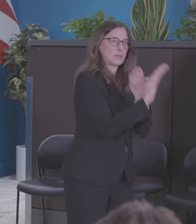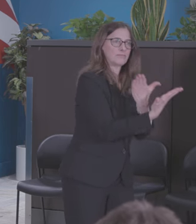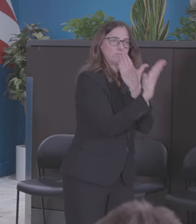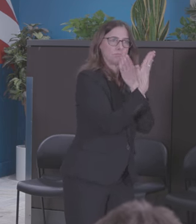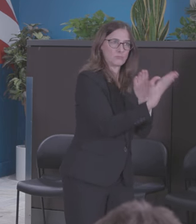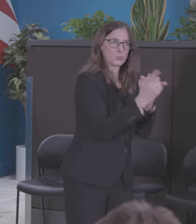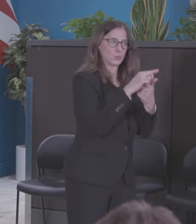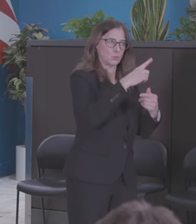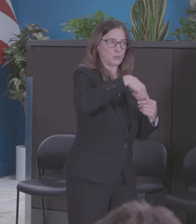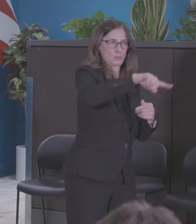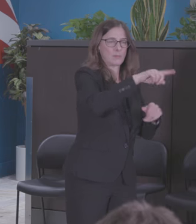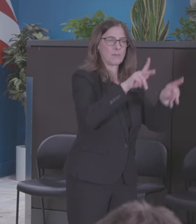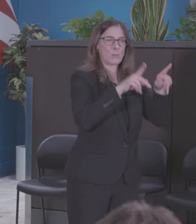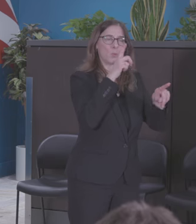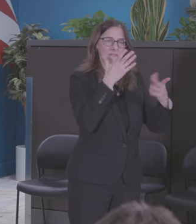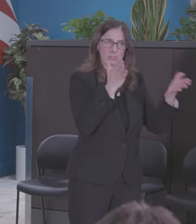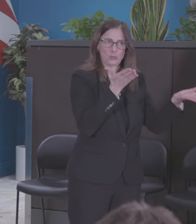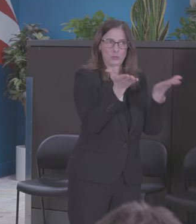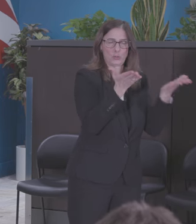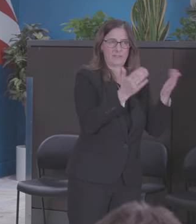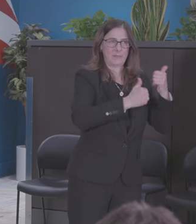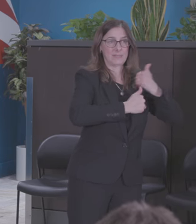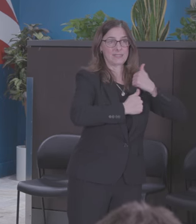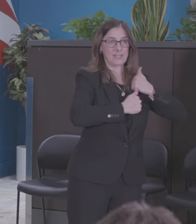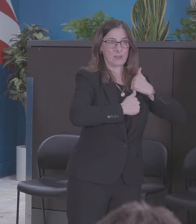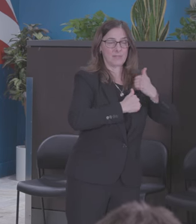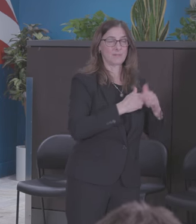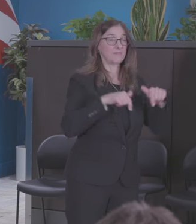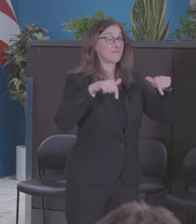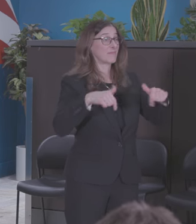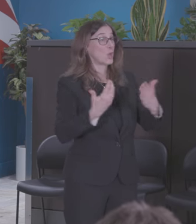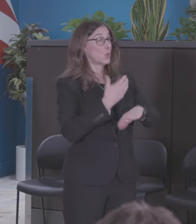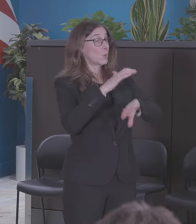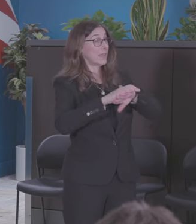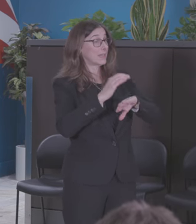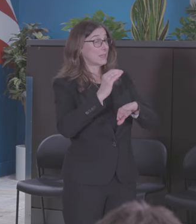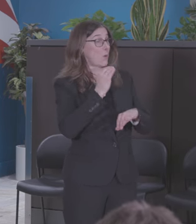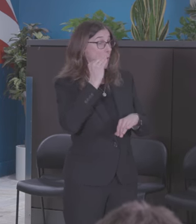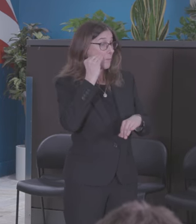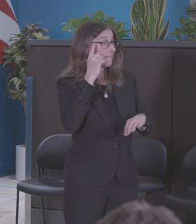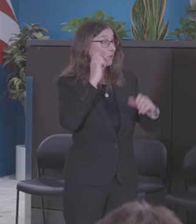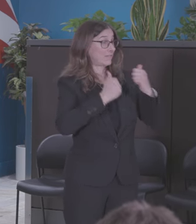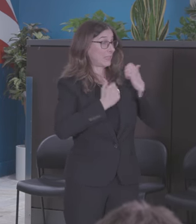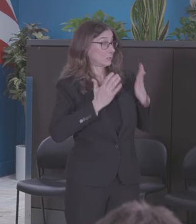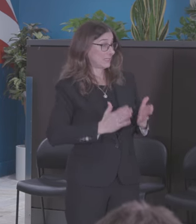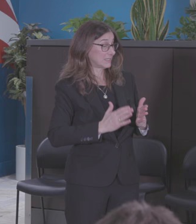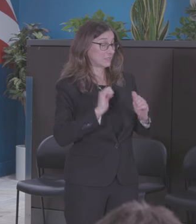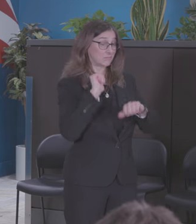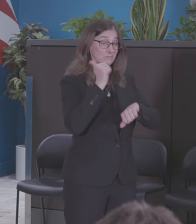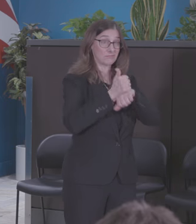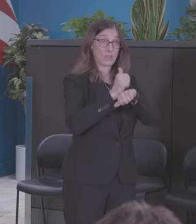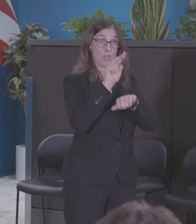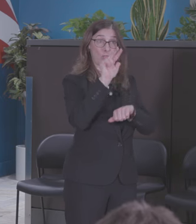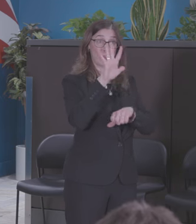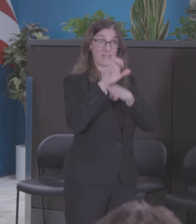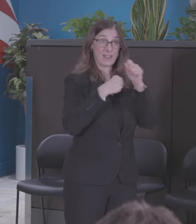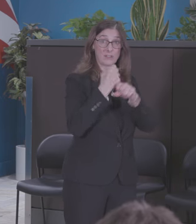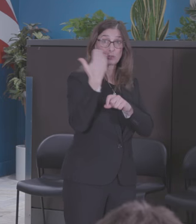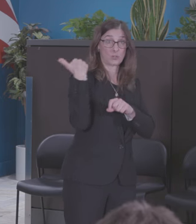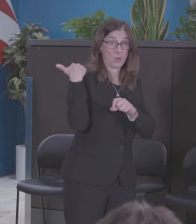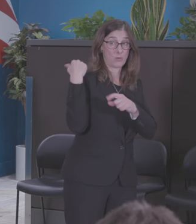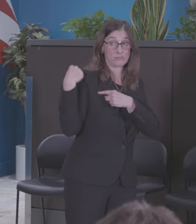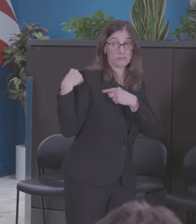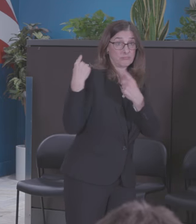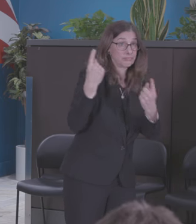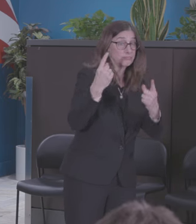The New England Center and Home for Veterans mission, its sole focus since its founding here in Boston 35 years ago, has been to support